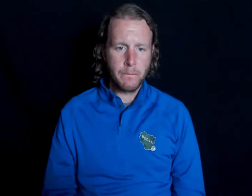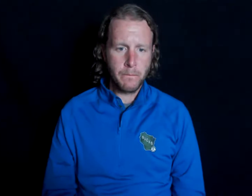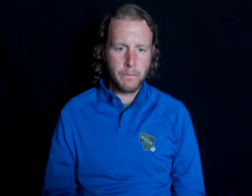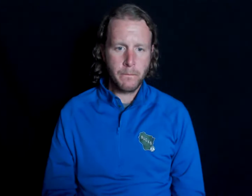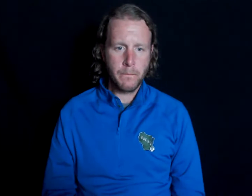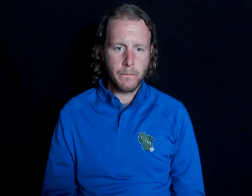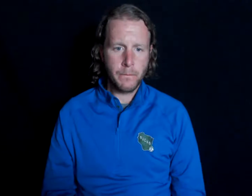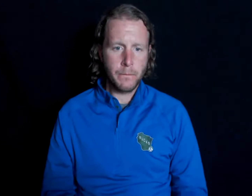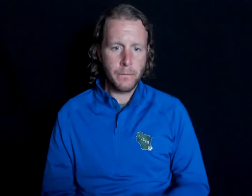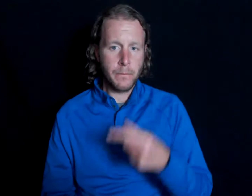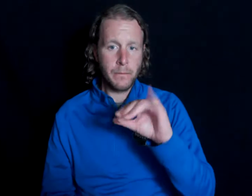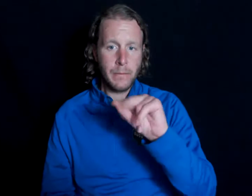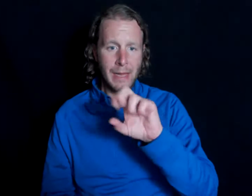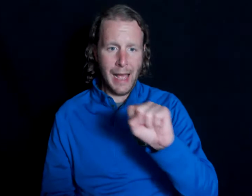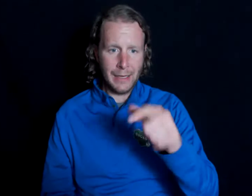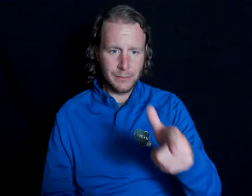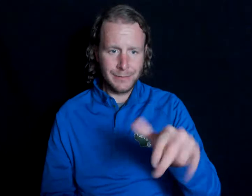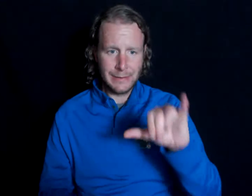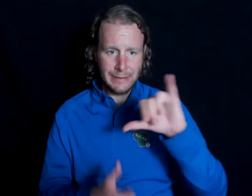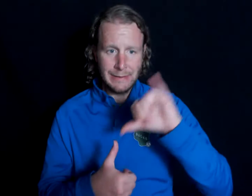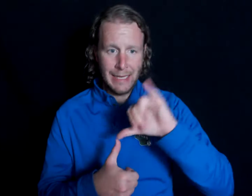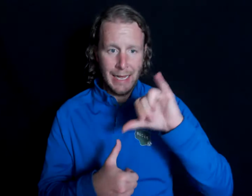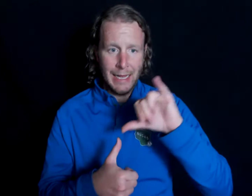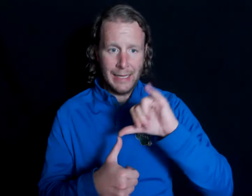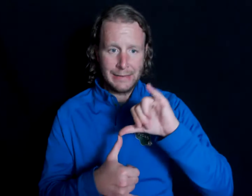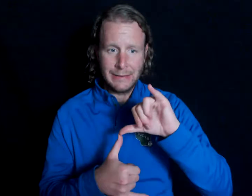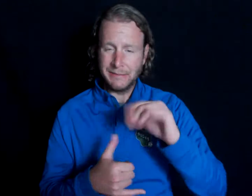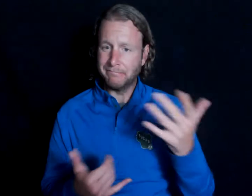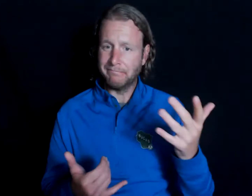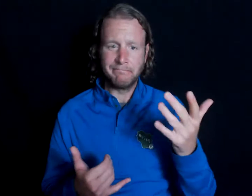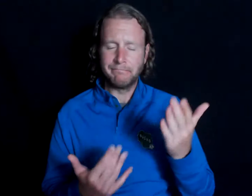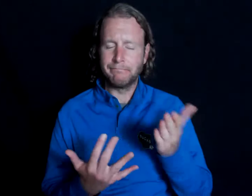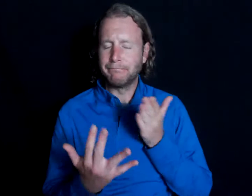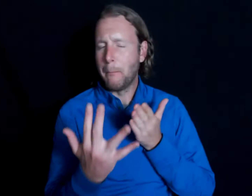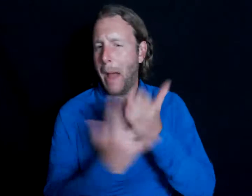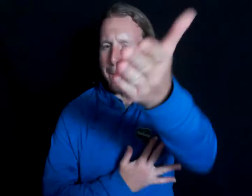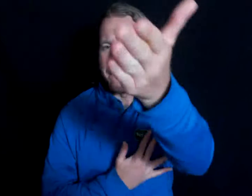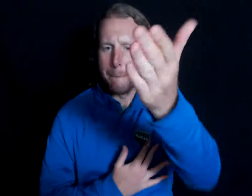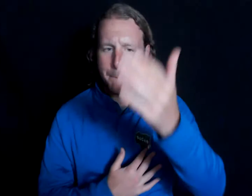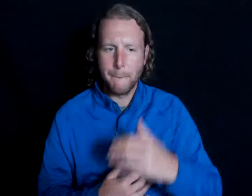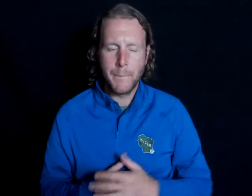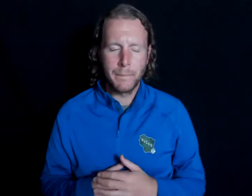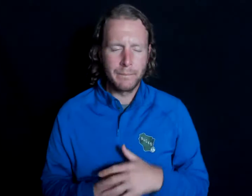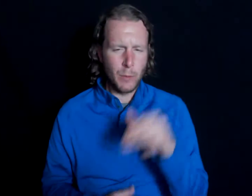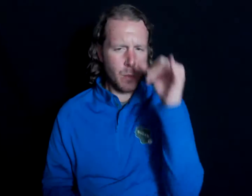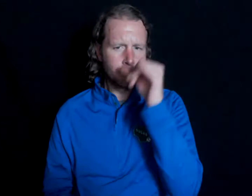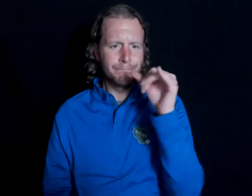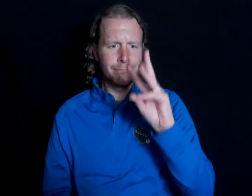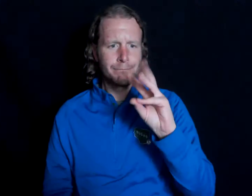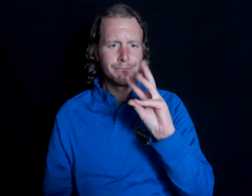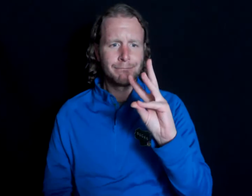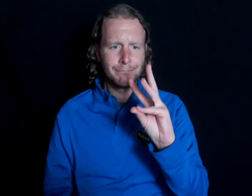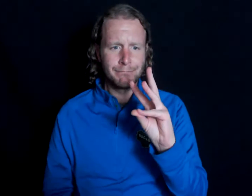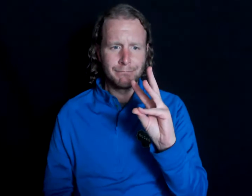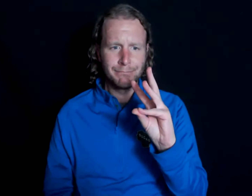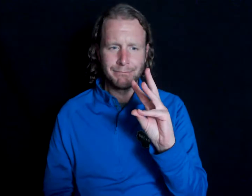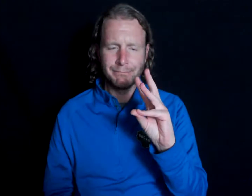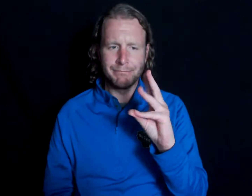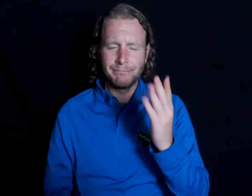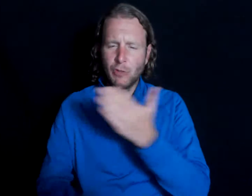Giannis has a mismatch, but they're going to wall him off. Not fast enough, though. Wow. That long, quick first